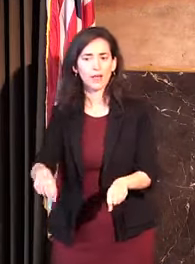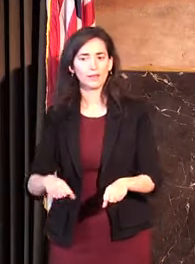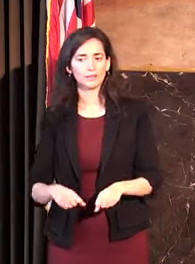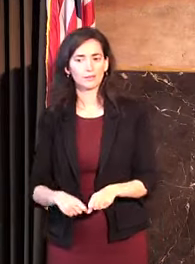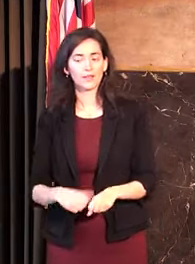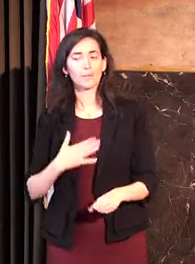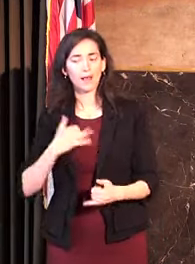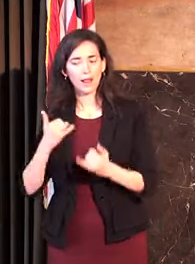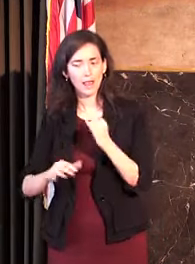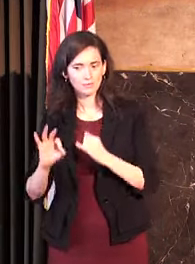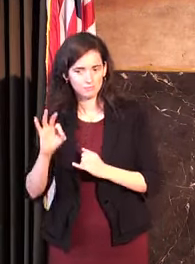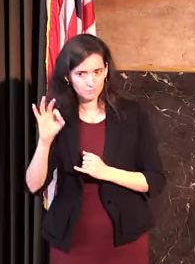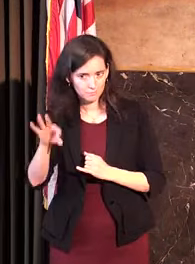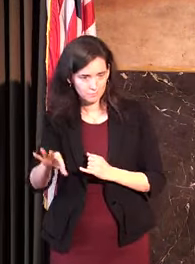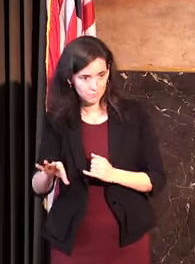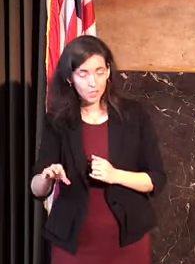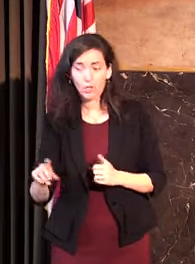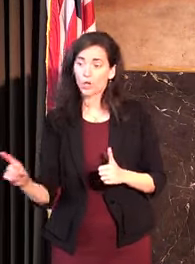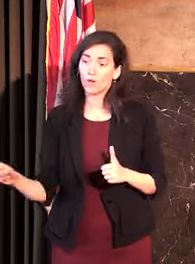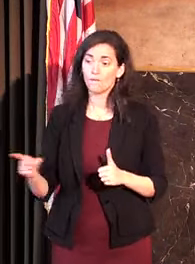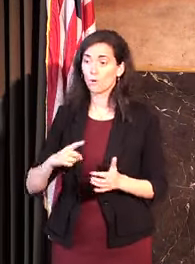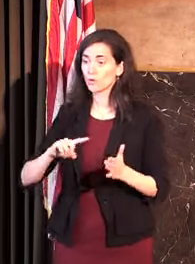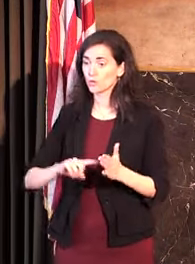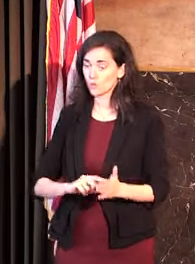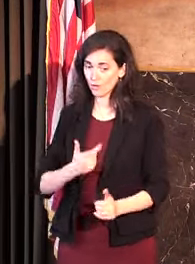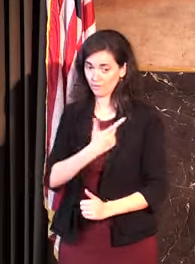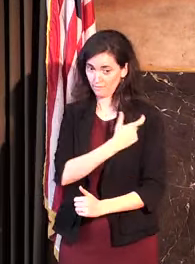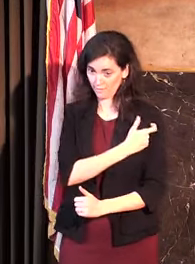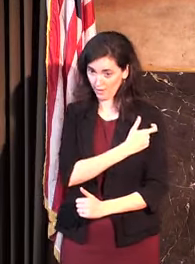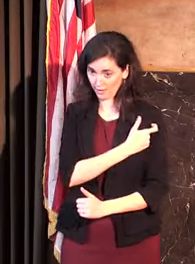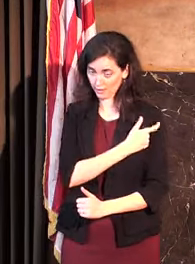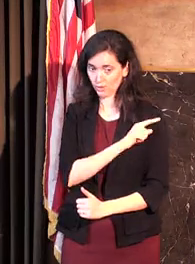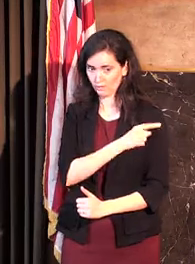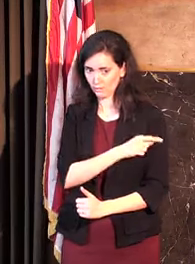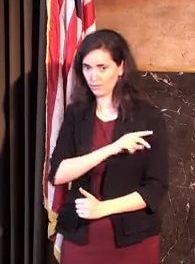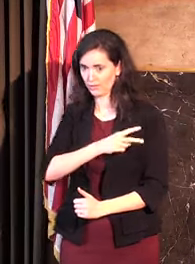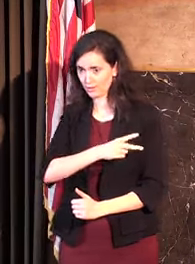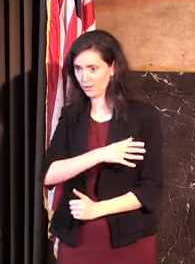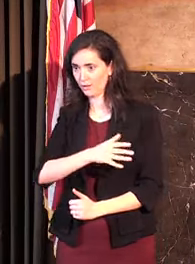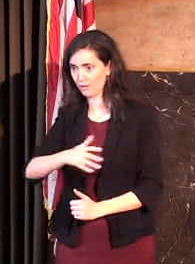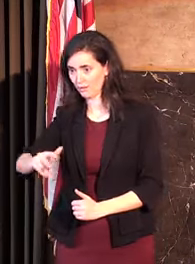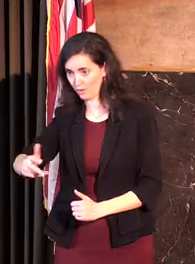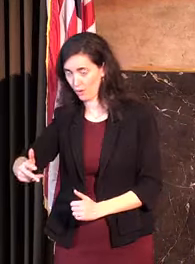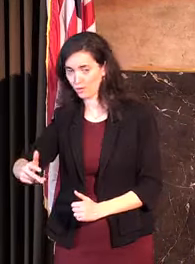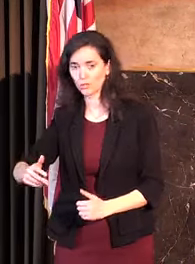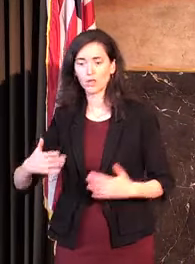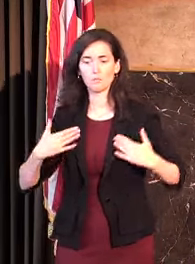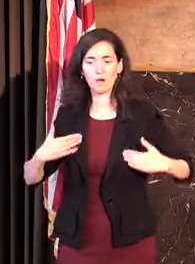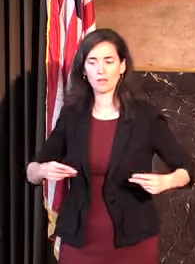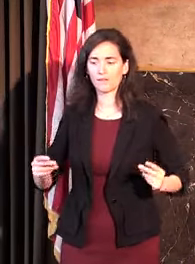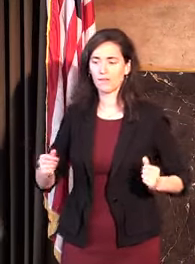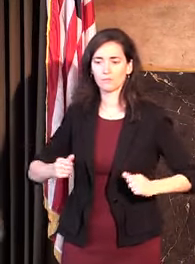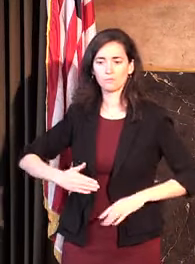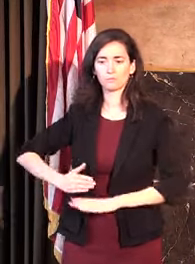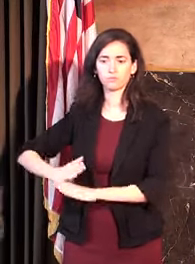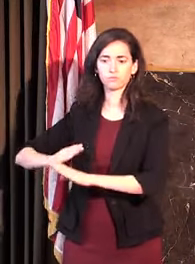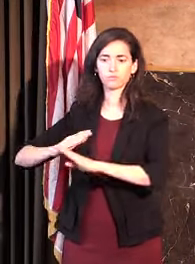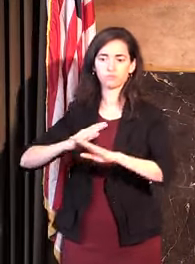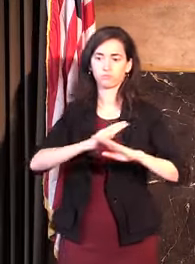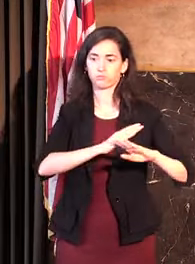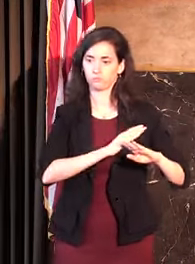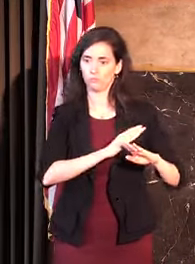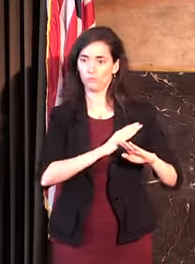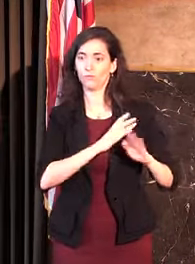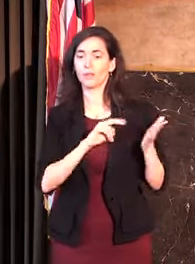last message. The sooner you start the vaccination series, the sooner you will have the protection that you need that will put you